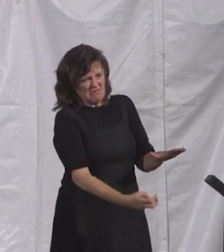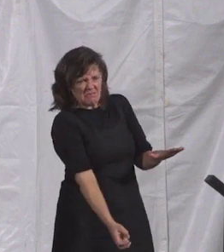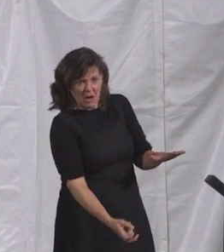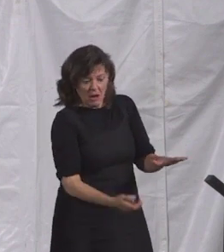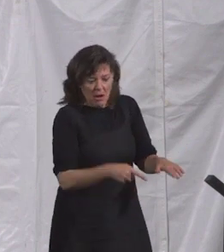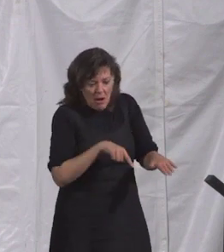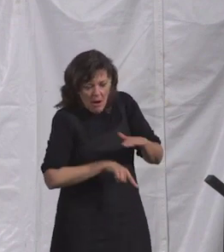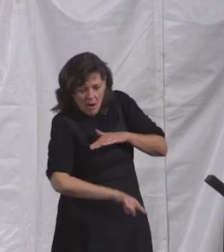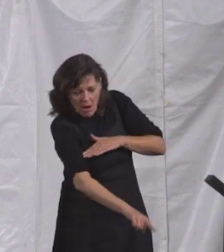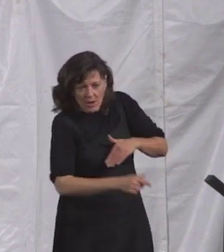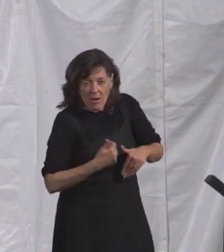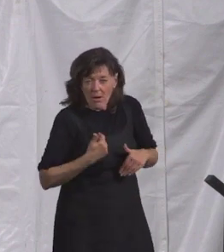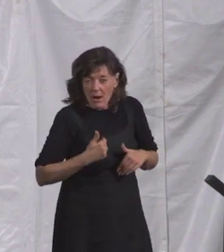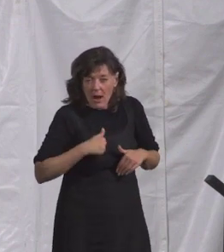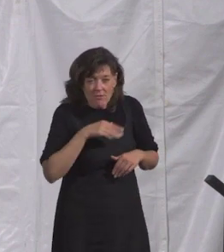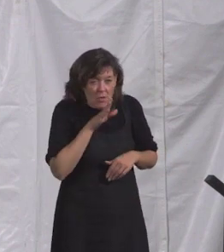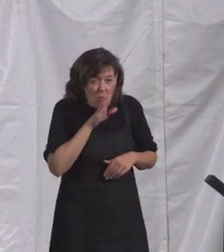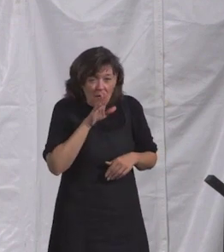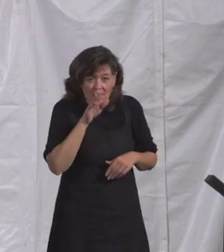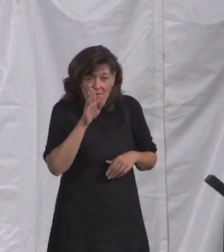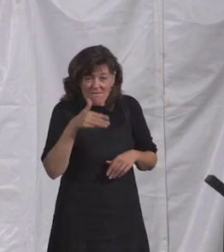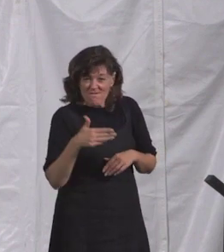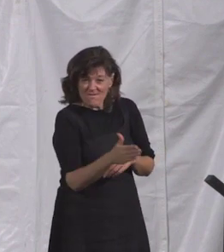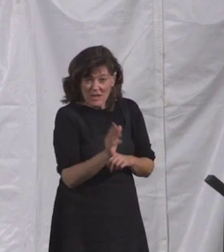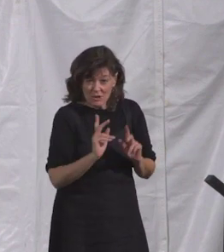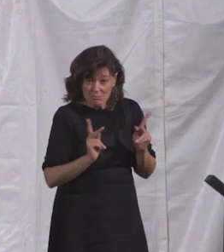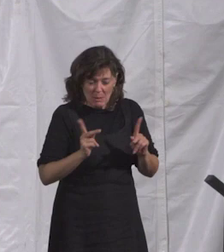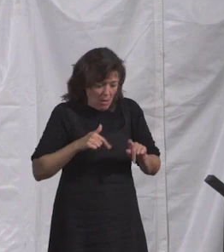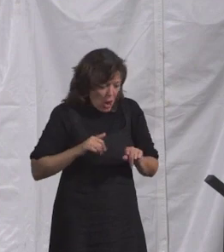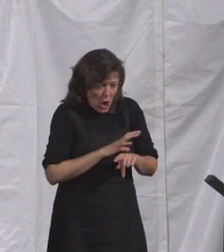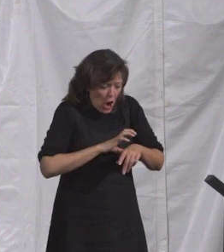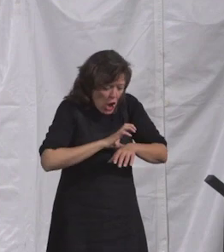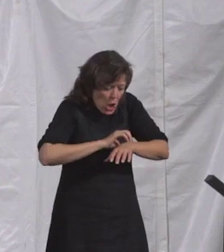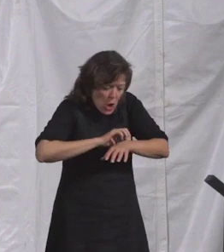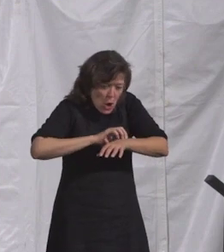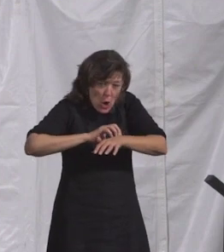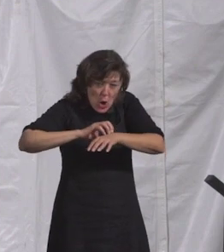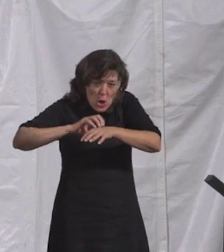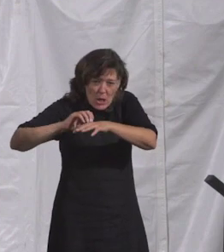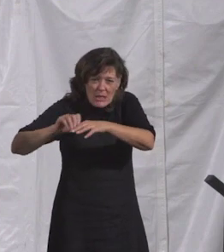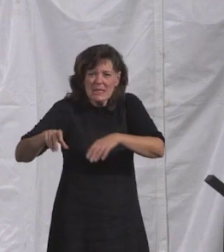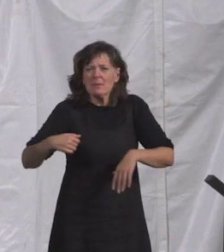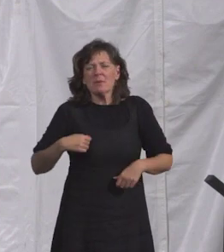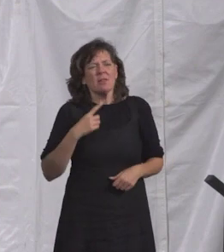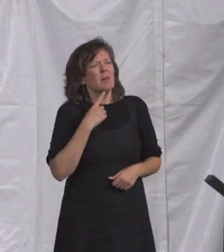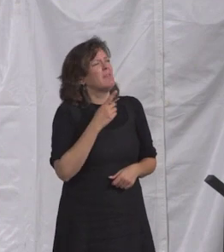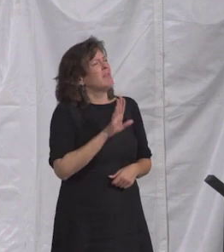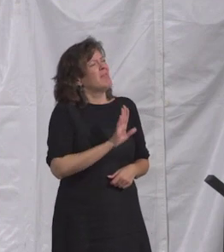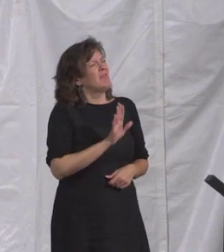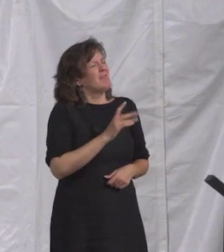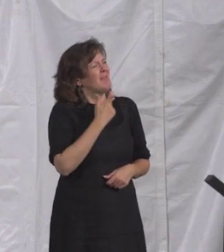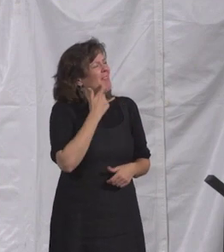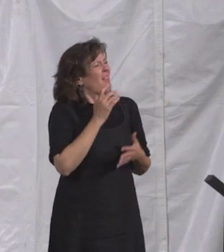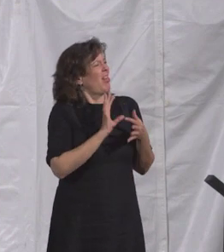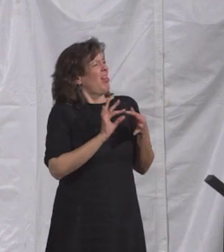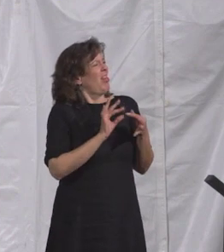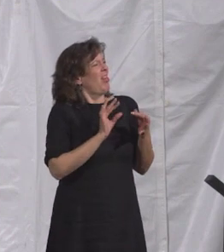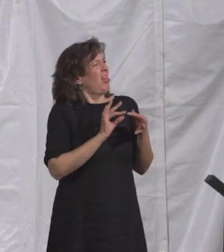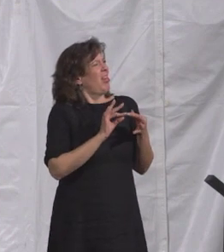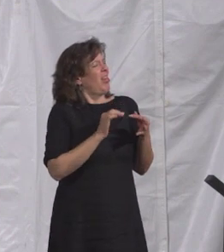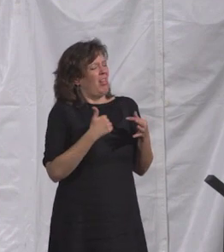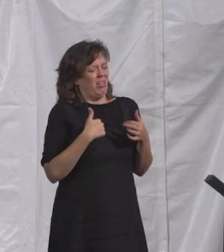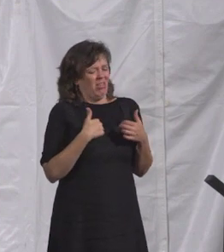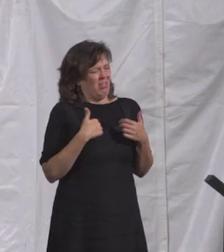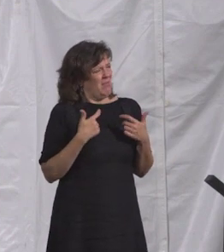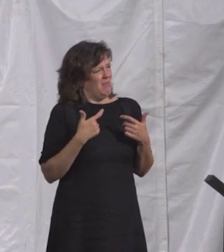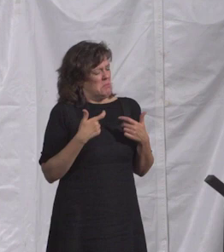Because you told us the liquid would eat the flesh off of our bodies, therefore the mermaids would have nothing to eat, they must be starving to death, and we felt bad about that, but we